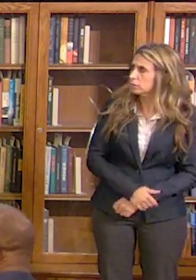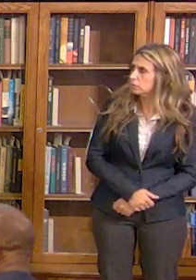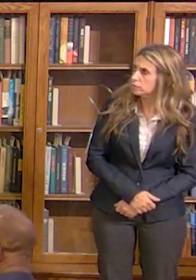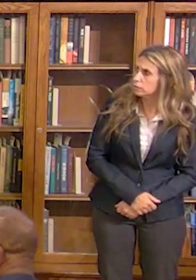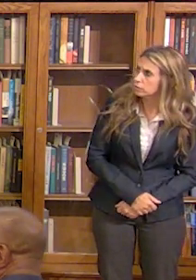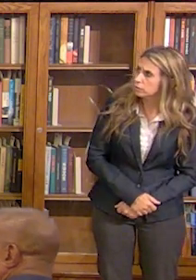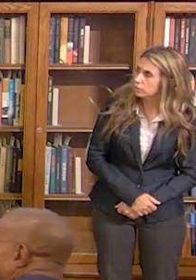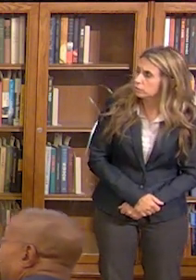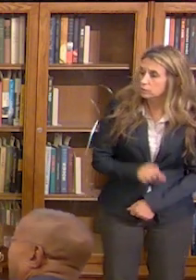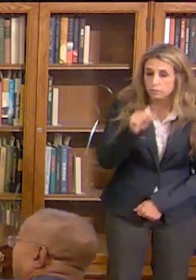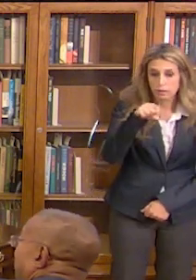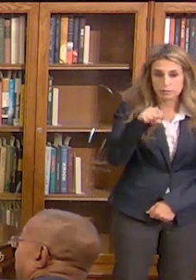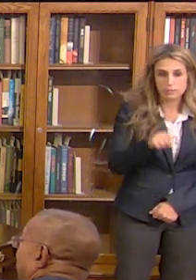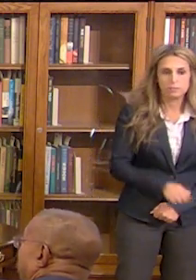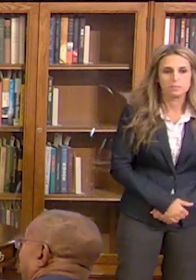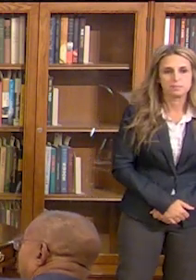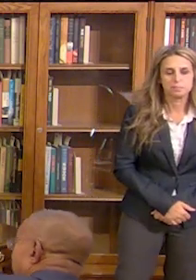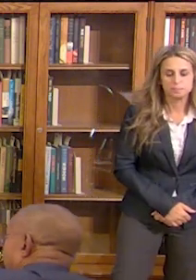it